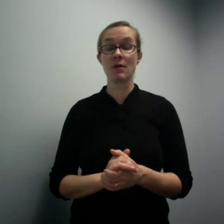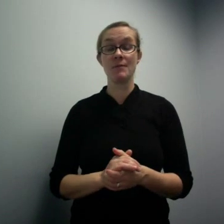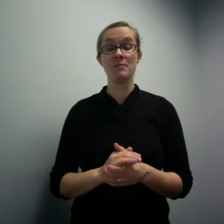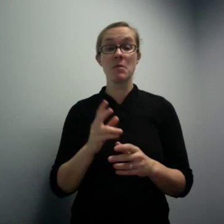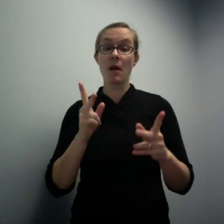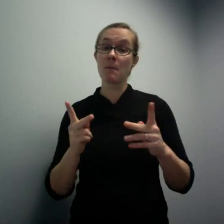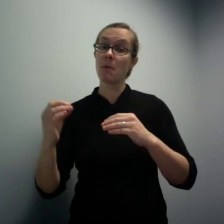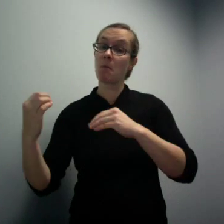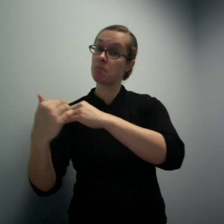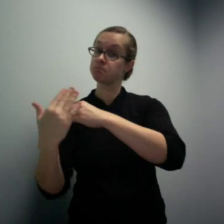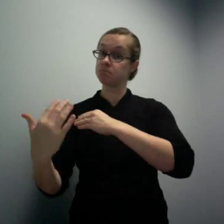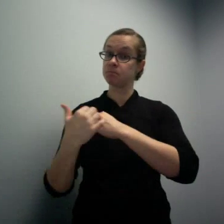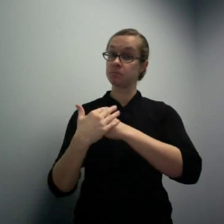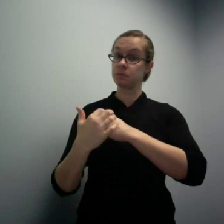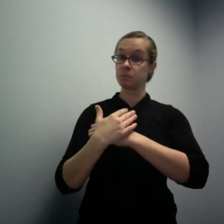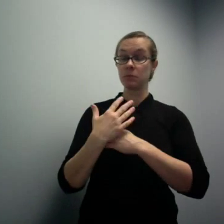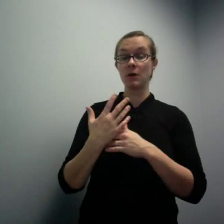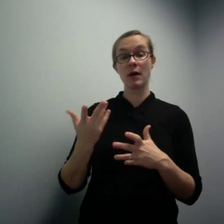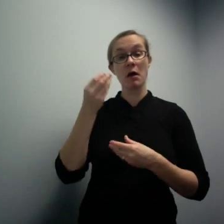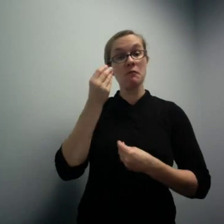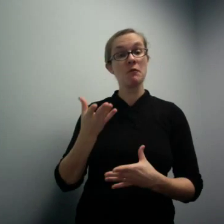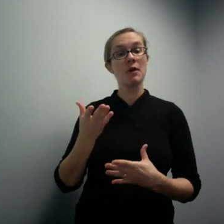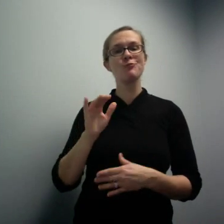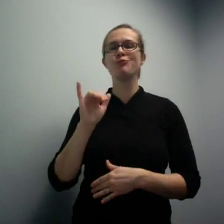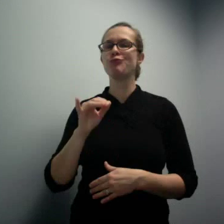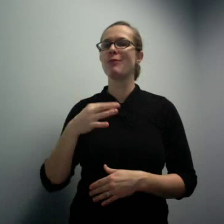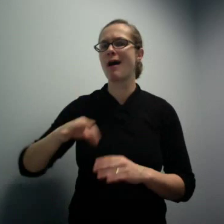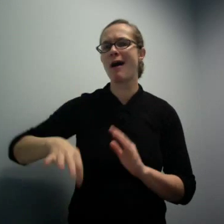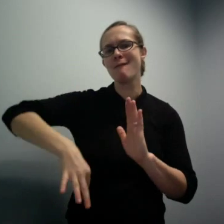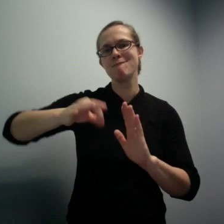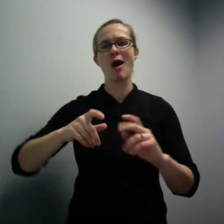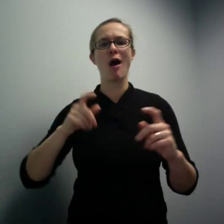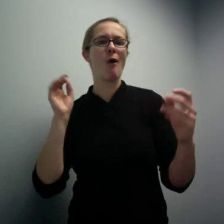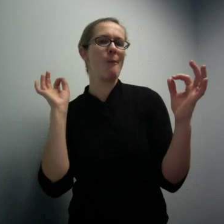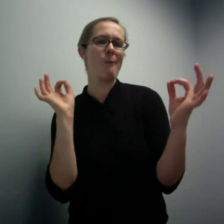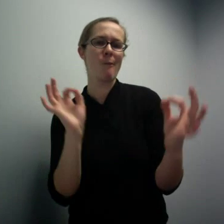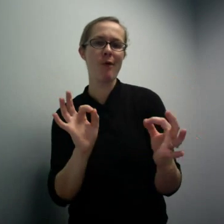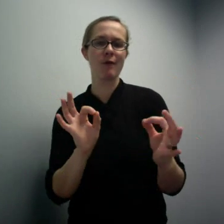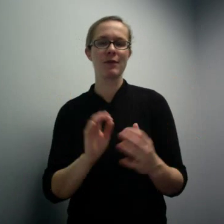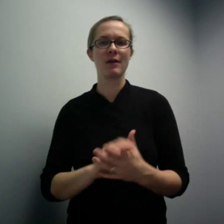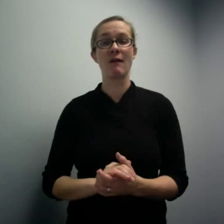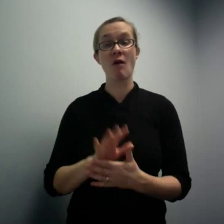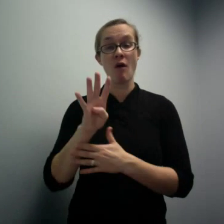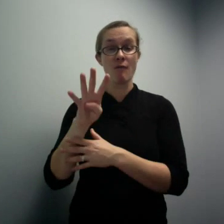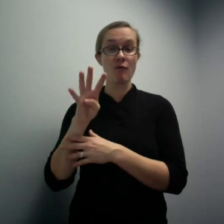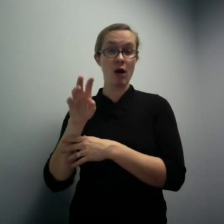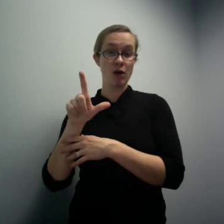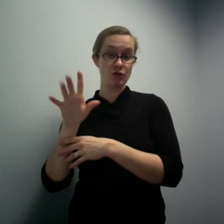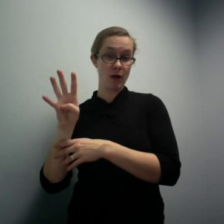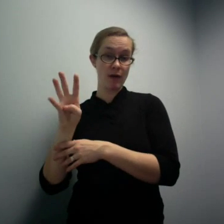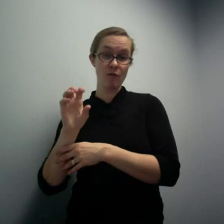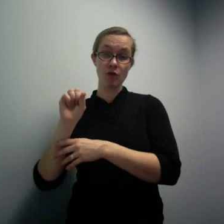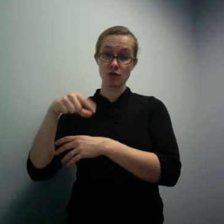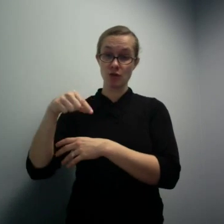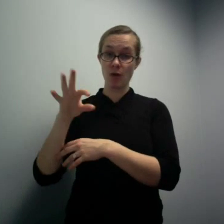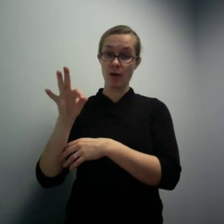it, my own little jewel box. By buying a space that was 420 square feet instead of 600,